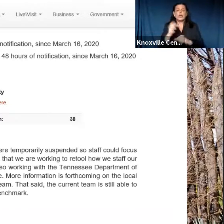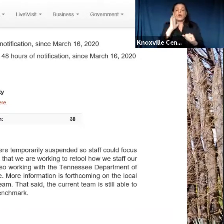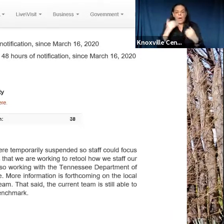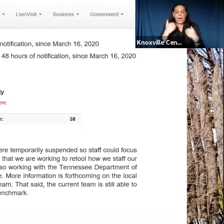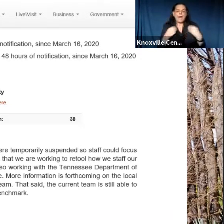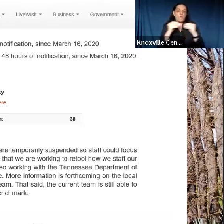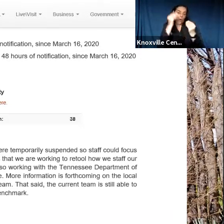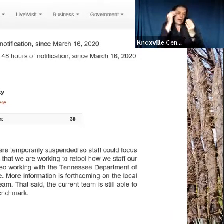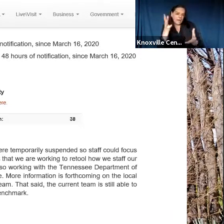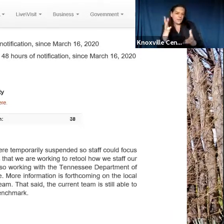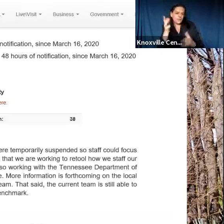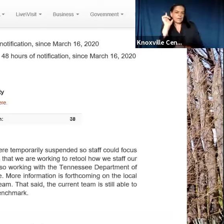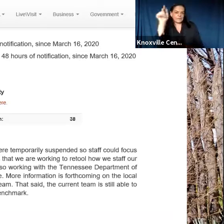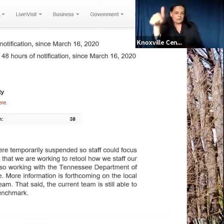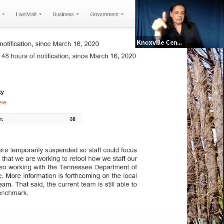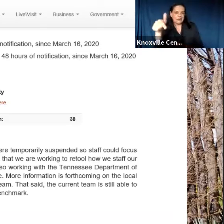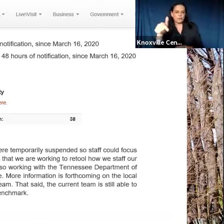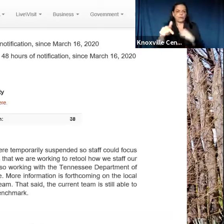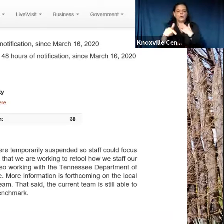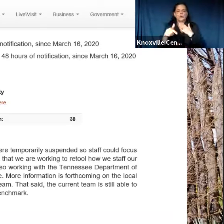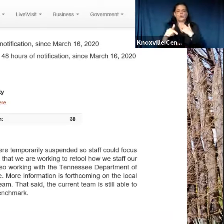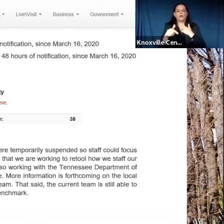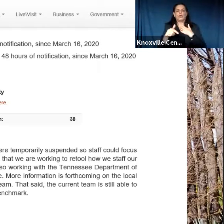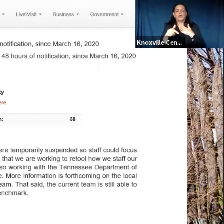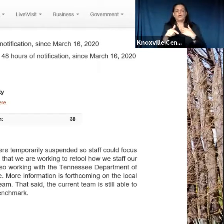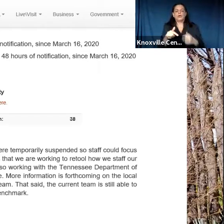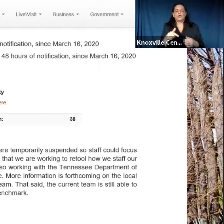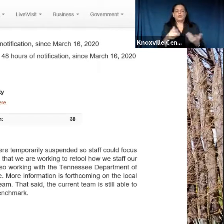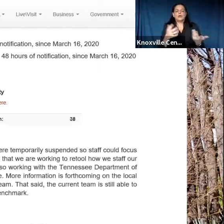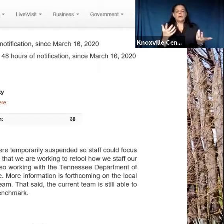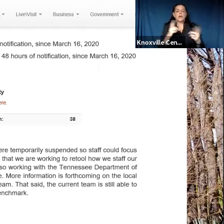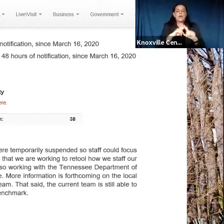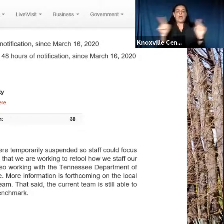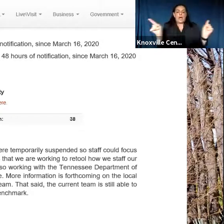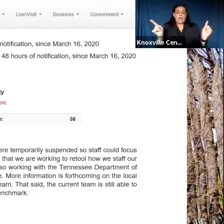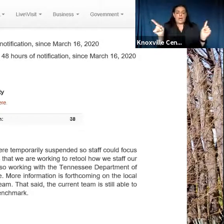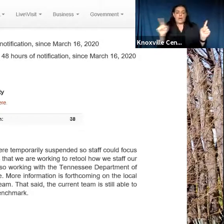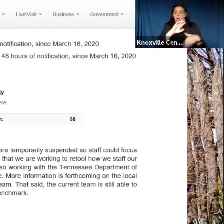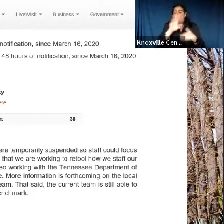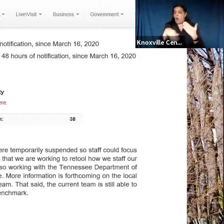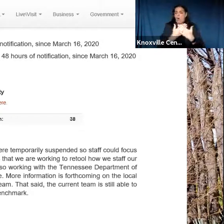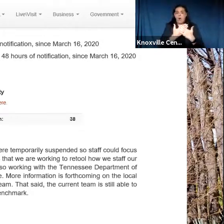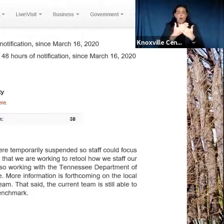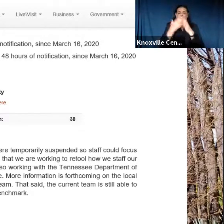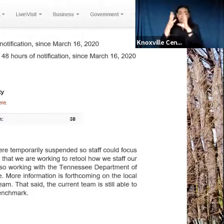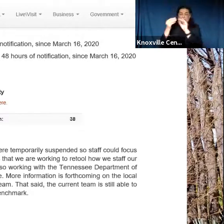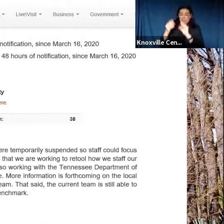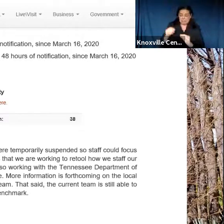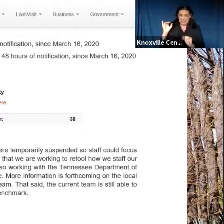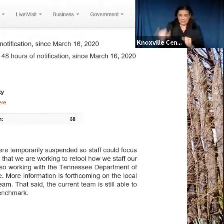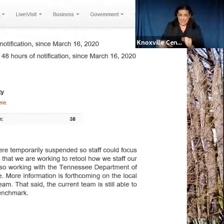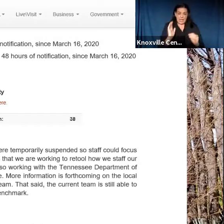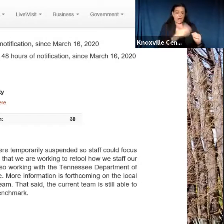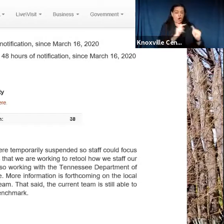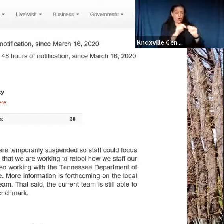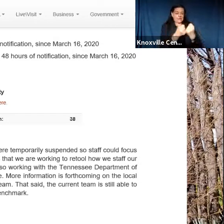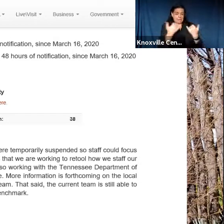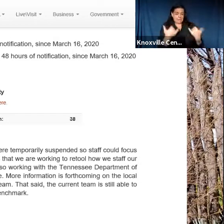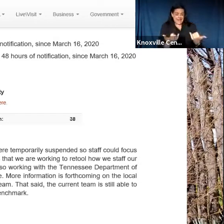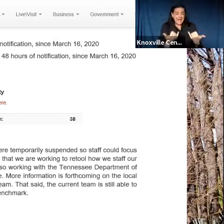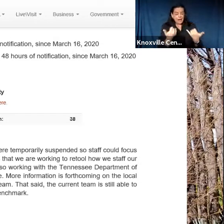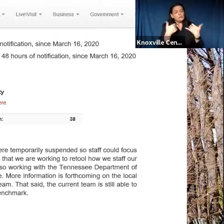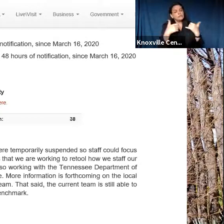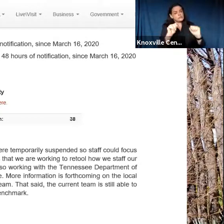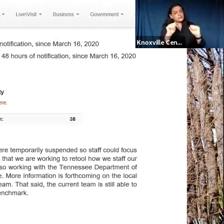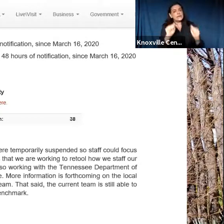tracing capacity beyond our core epi support team. However, with all of that said, our current team is still able to